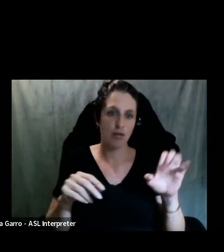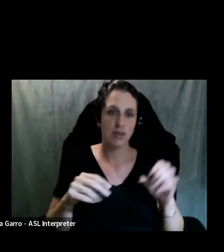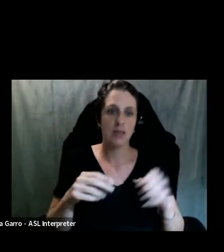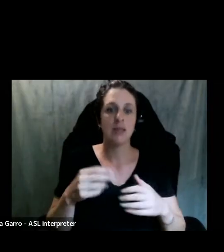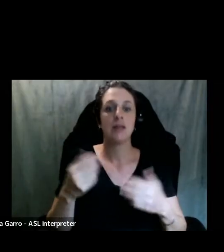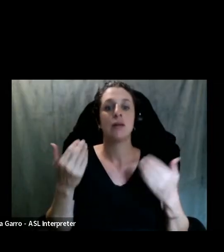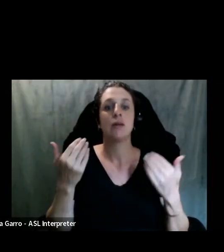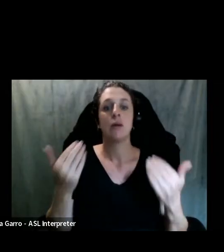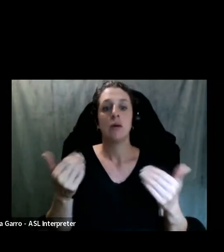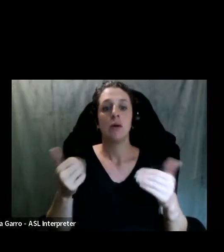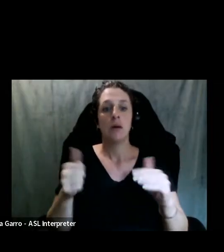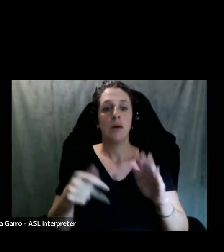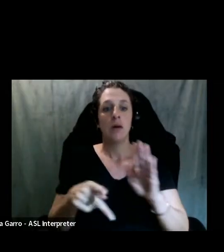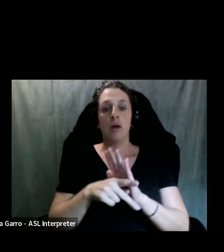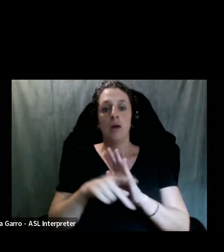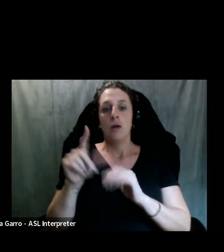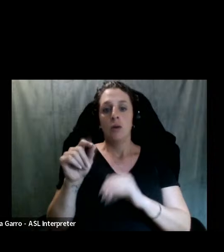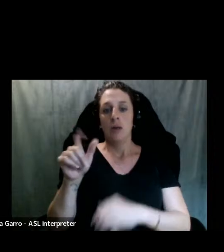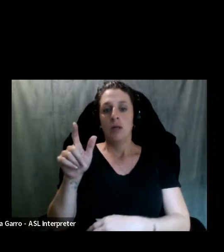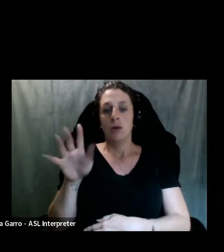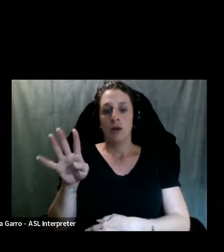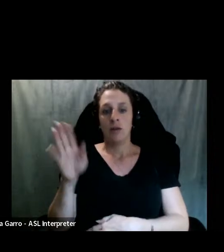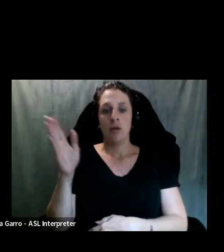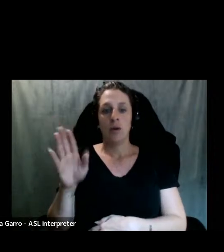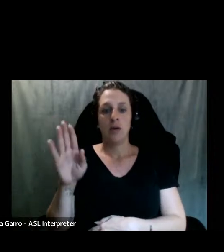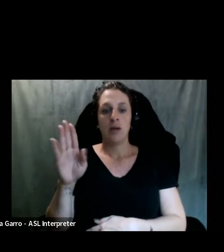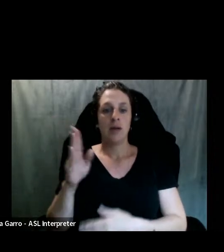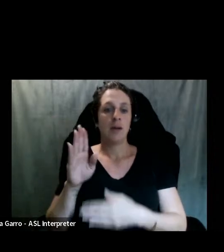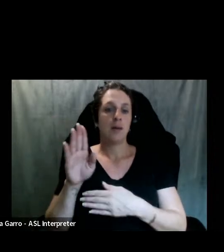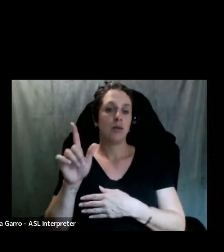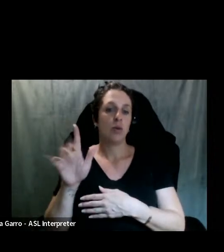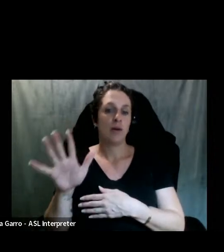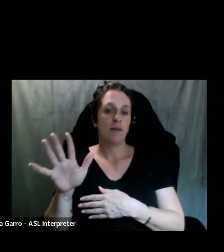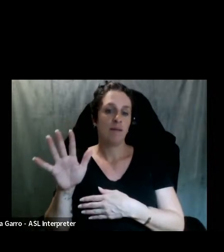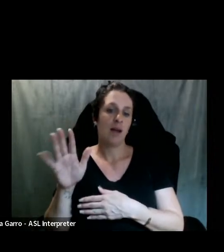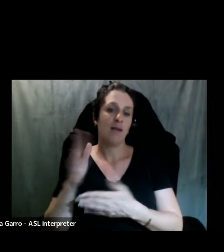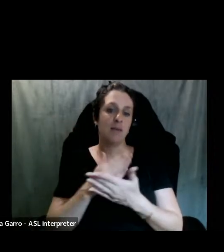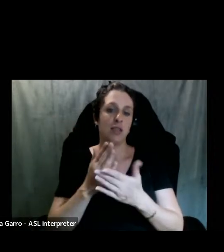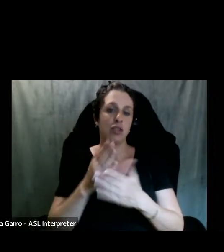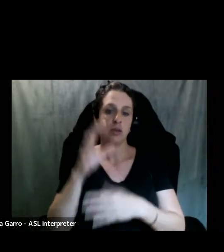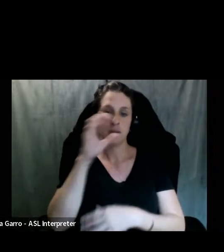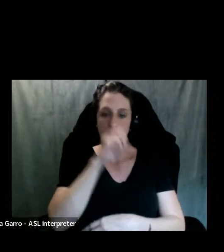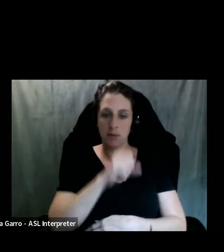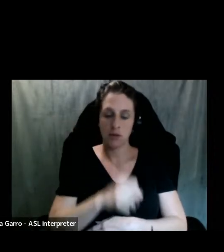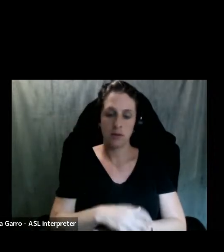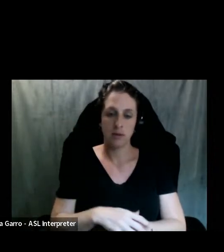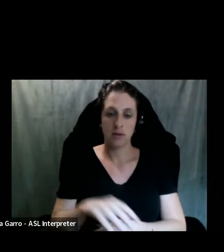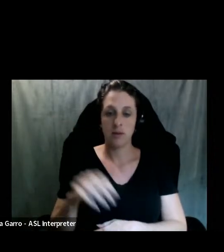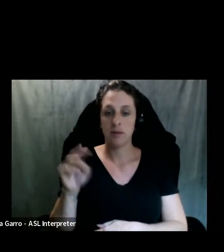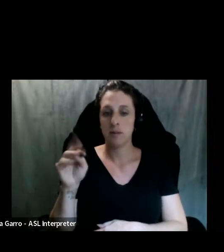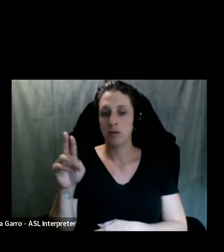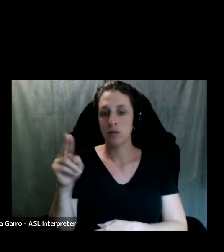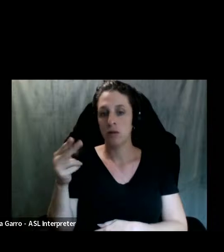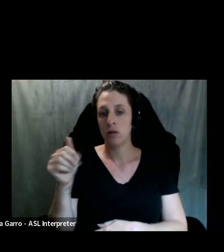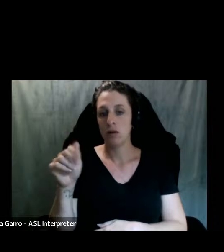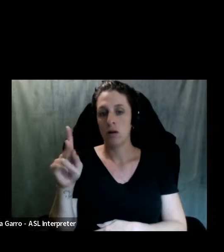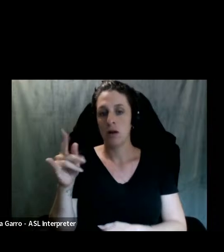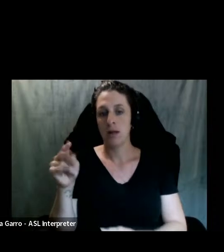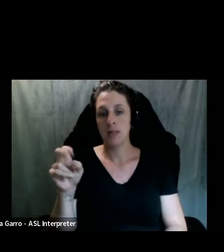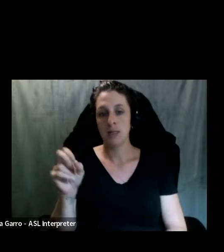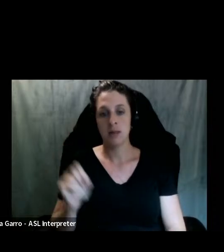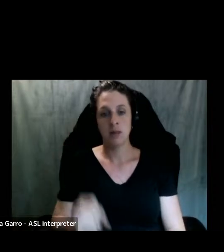approve the 24-25 budget assumptions. Mr. Hawkins.